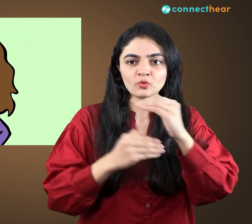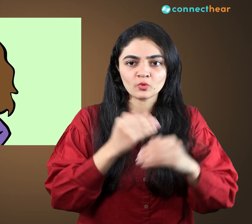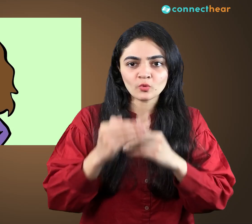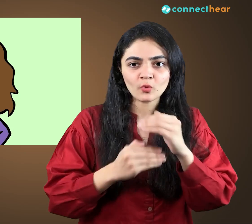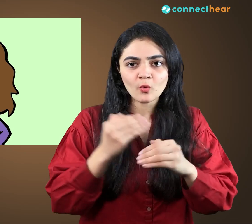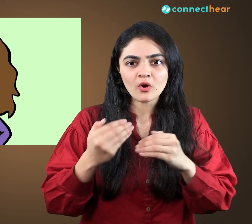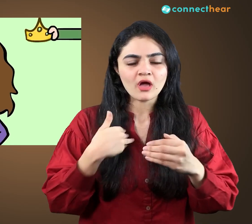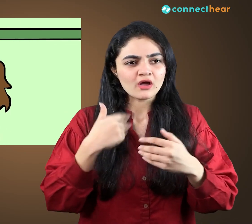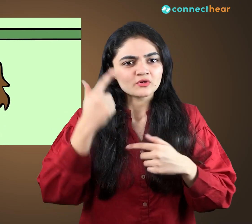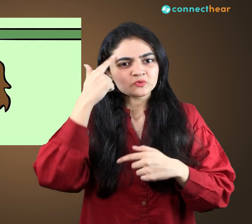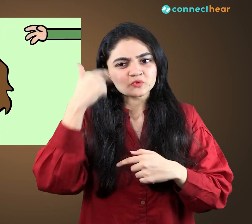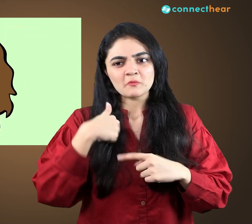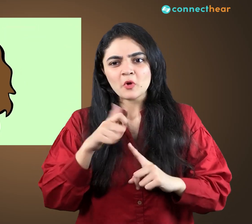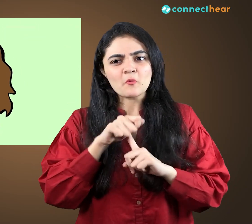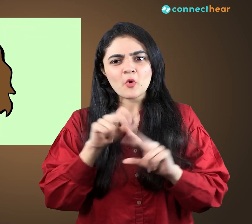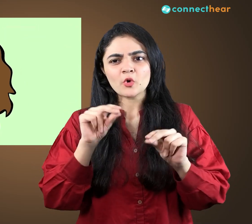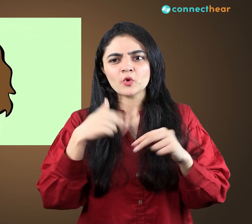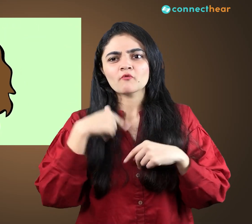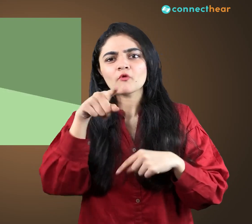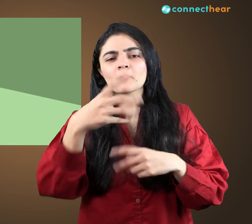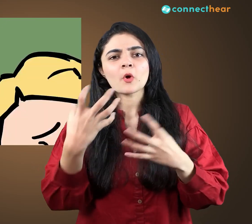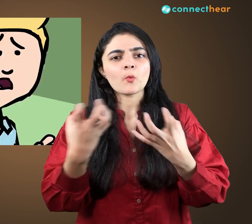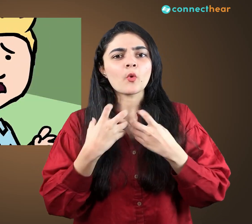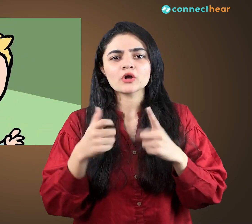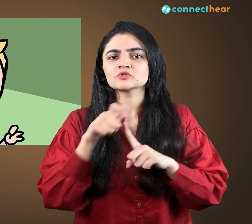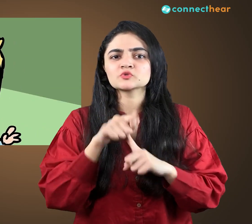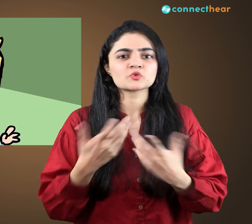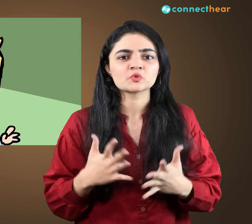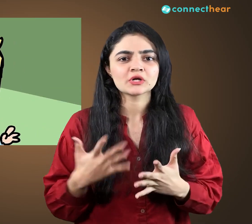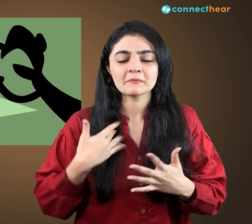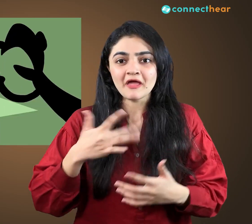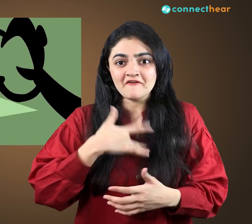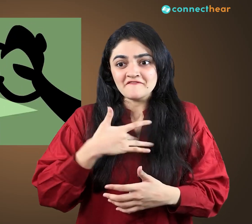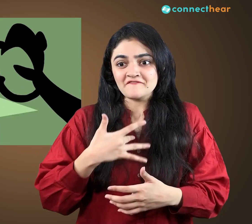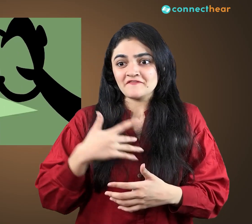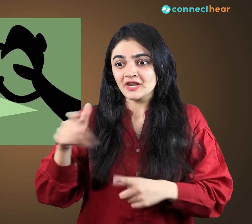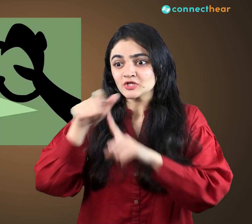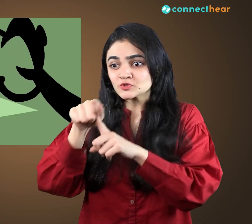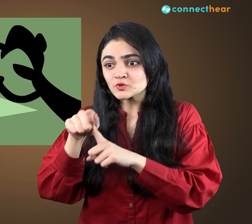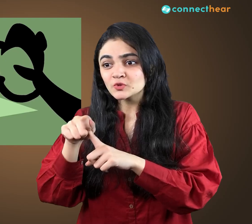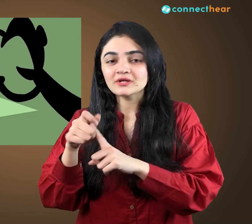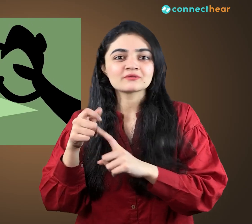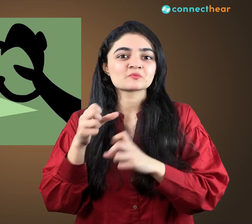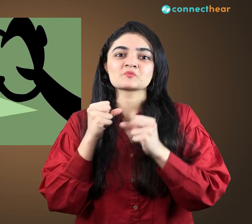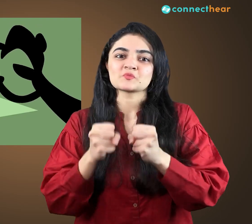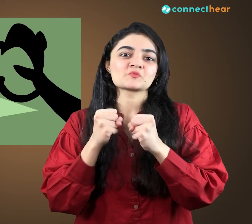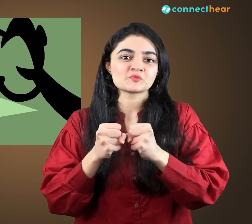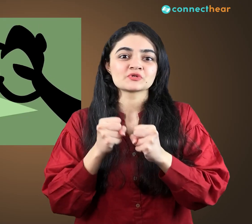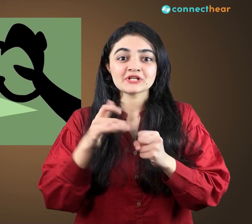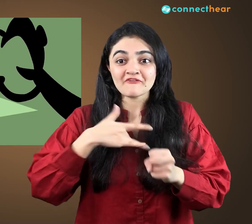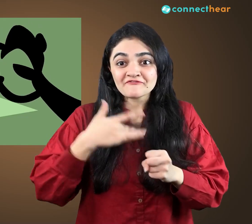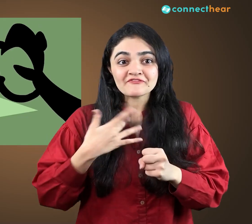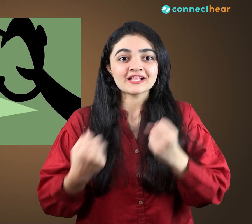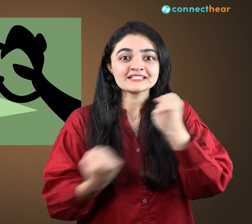that I am important, and I do matter, and no one should ever have to feel like they are unimportant